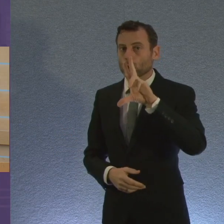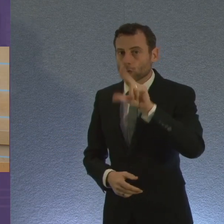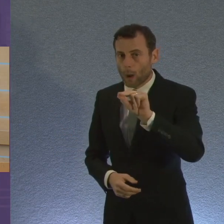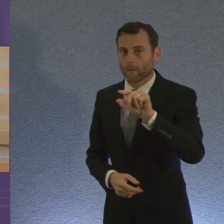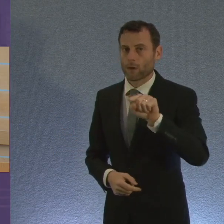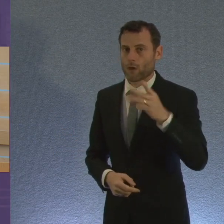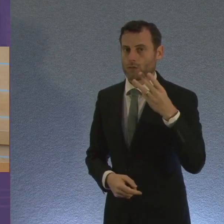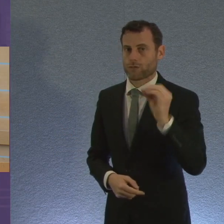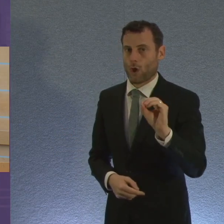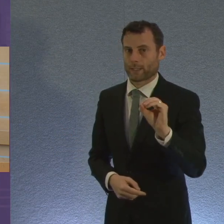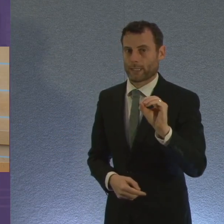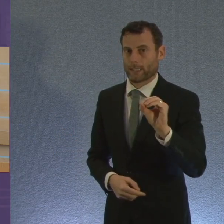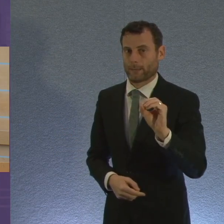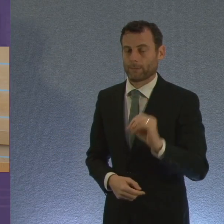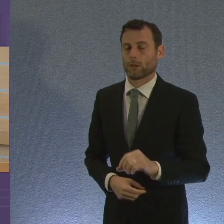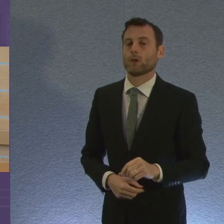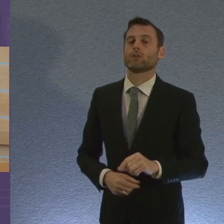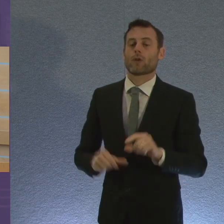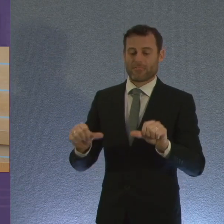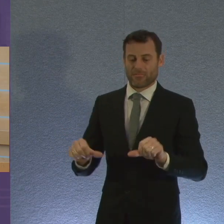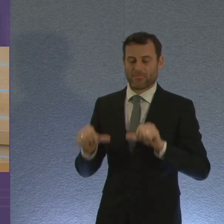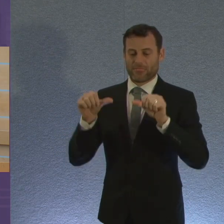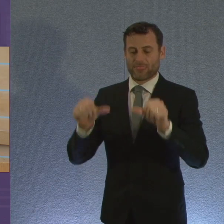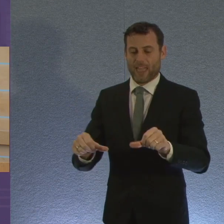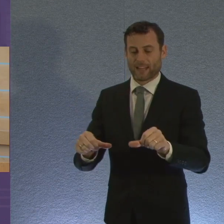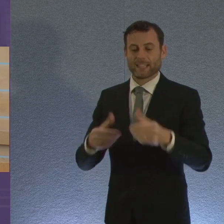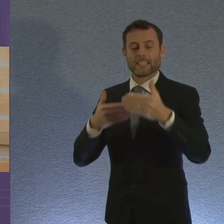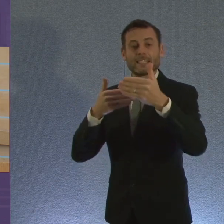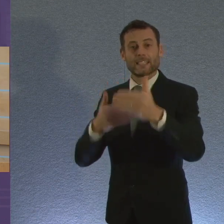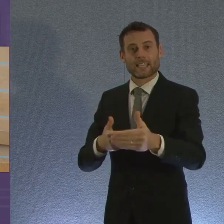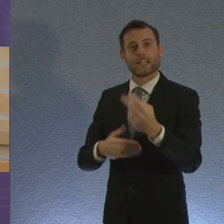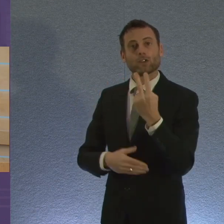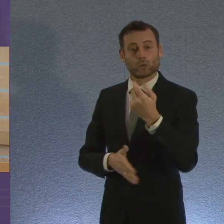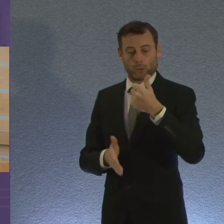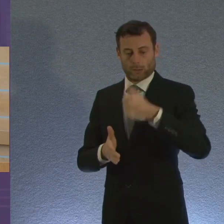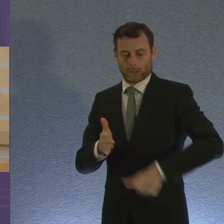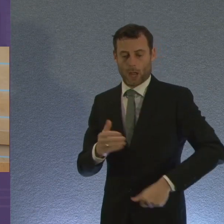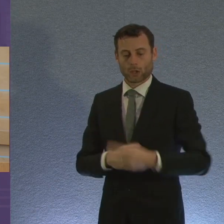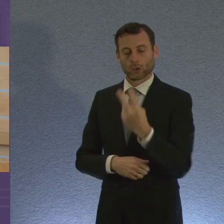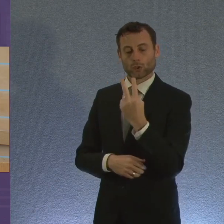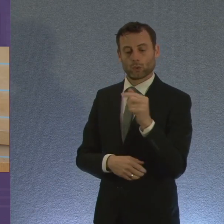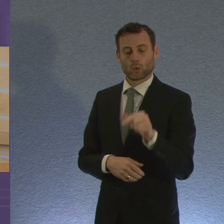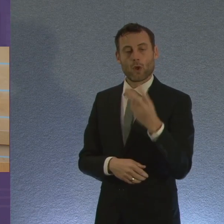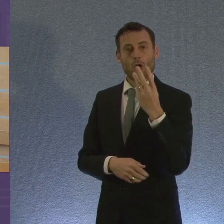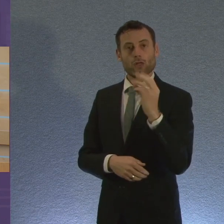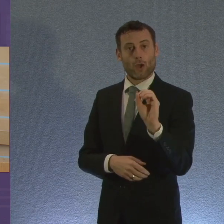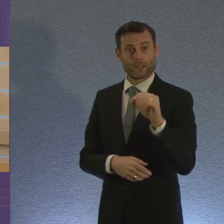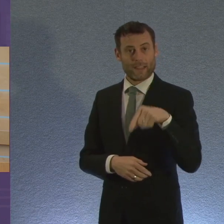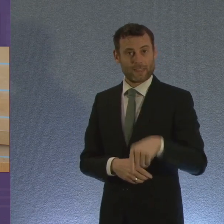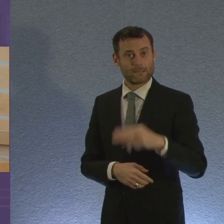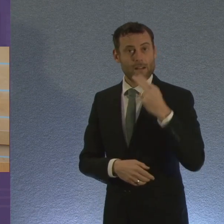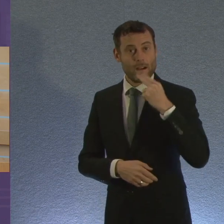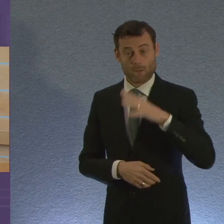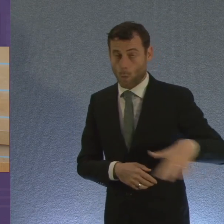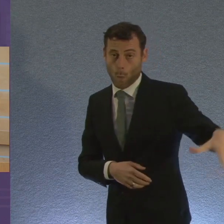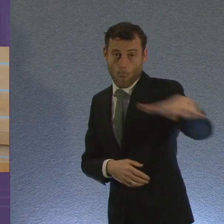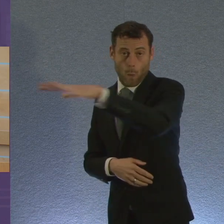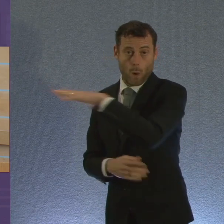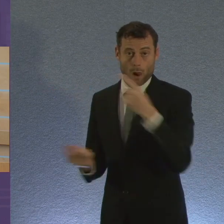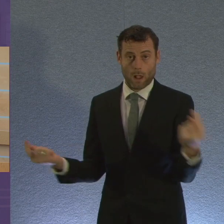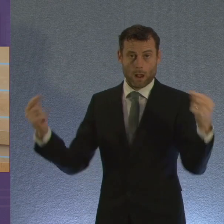Parliament will consider the bill at stage 2 from 2:30 p.m. That's all of us sitting in committee in the chamber.